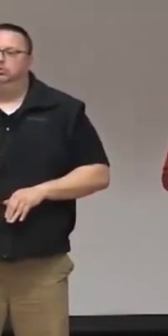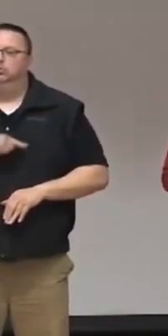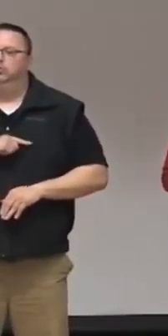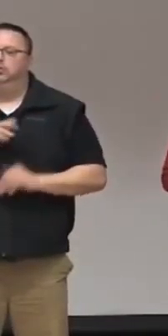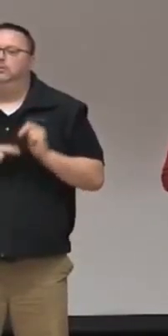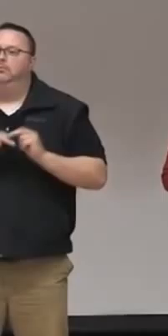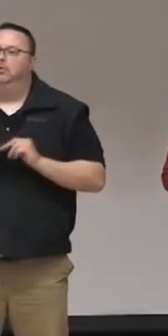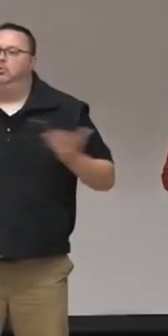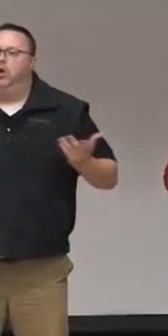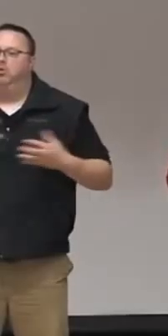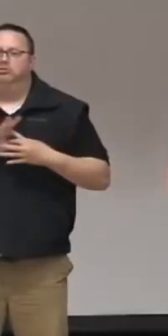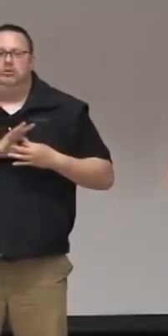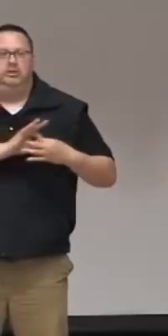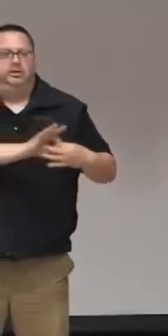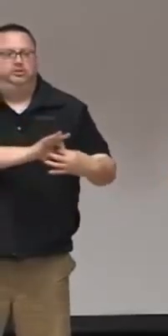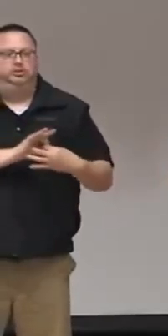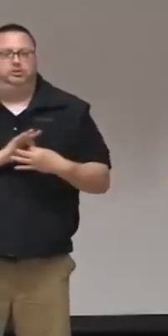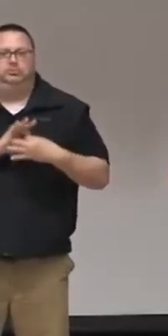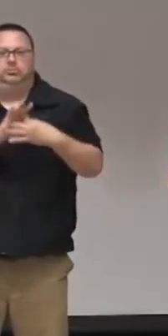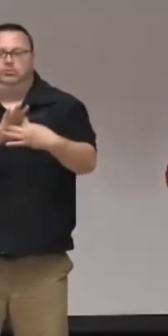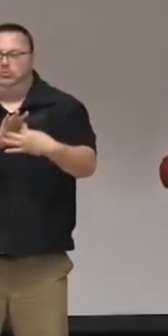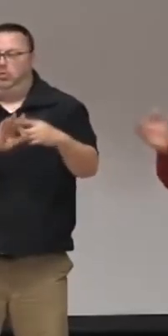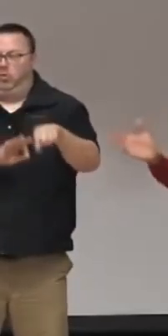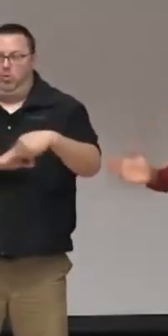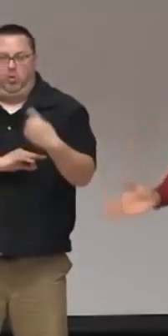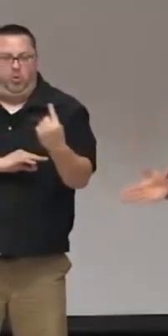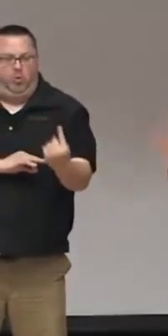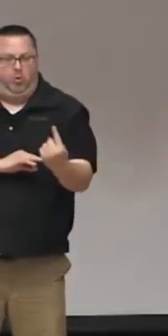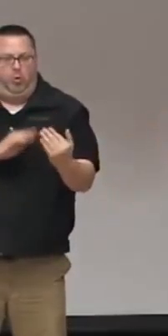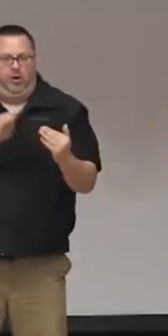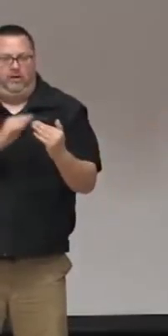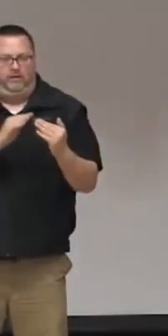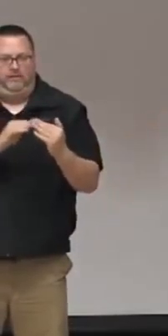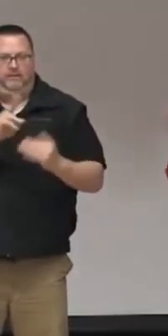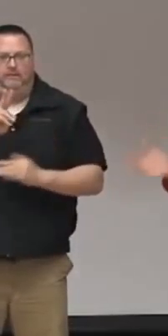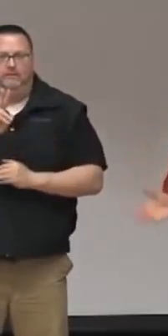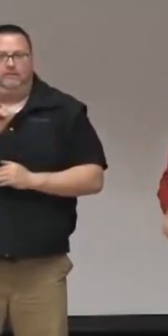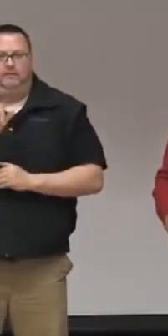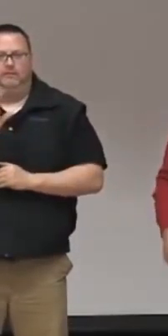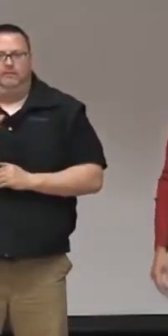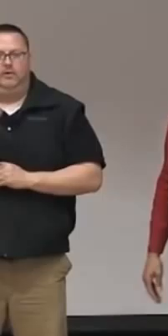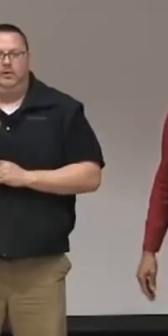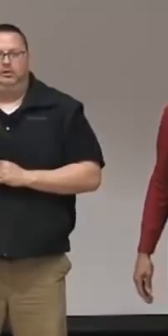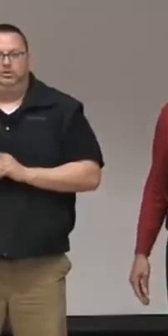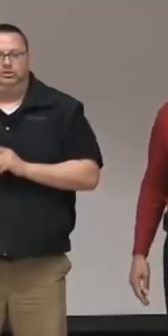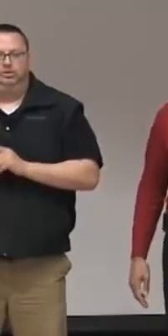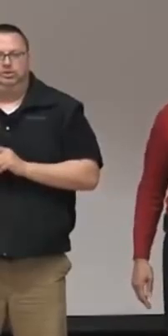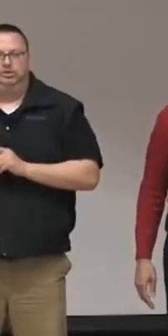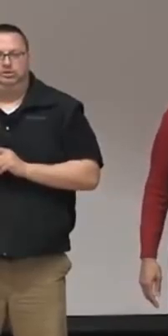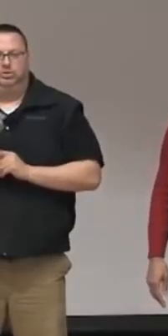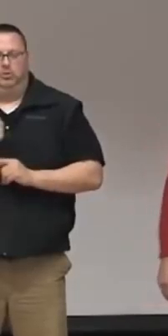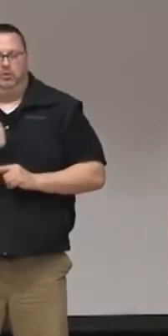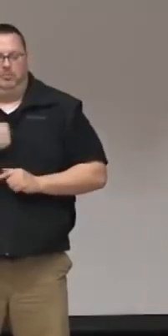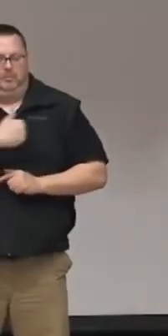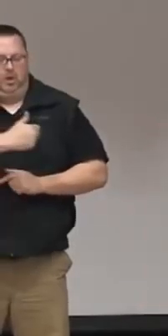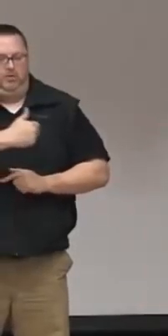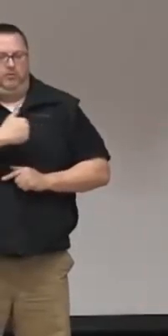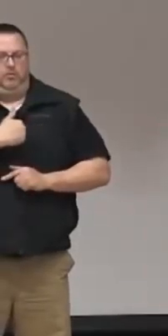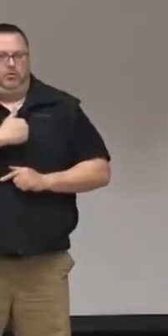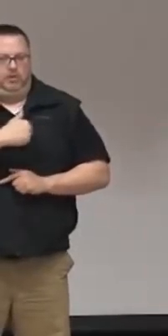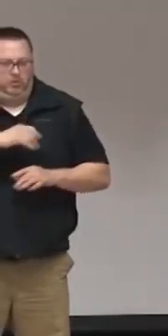relationship with these people. In one village, we kept going back and forth, back and forth. We learned a little bit about the